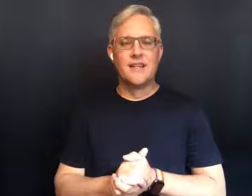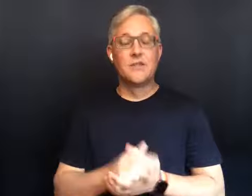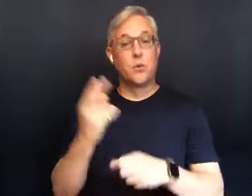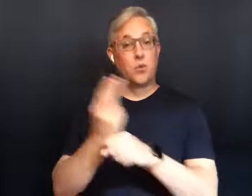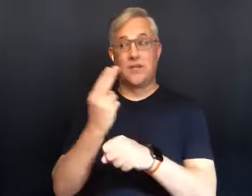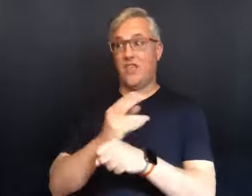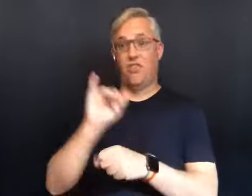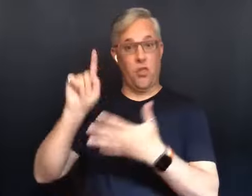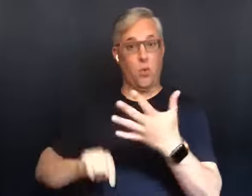I try to,